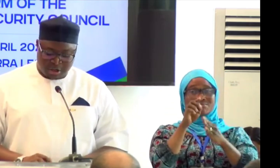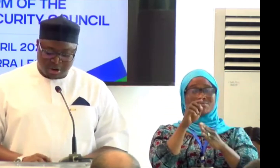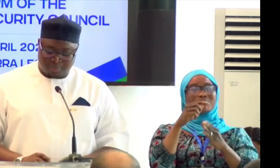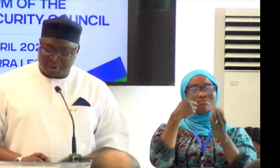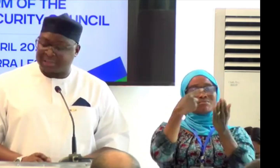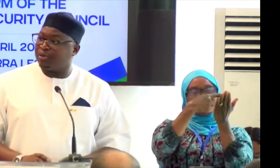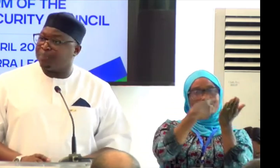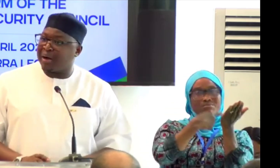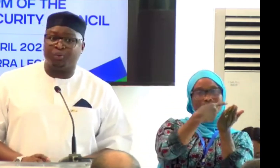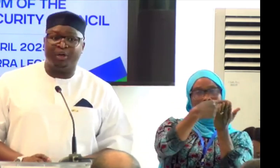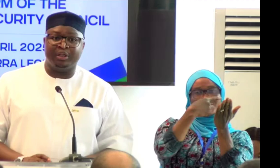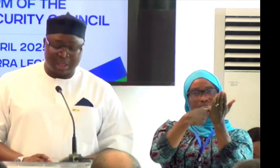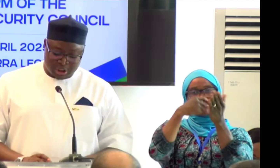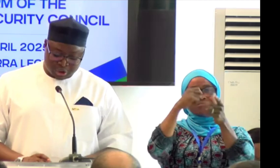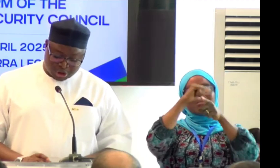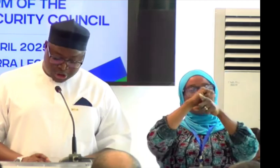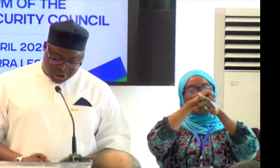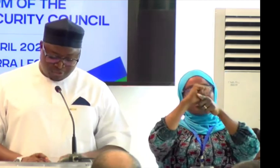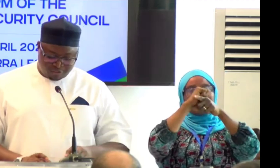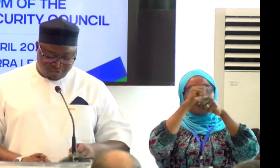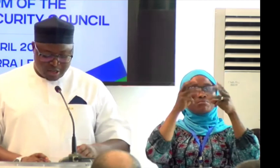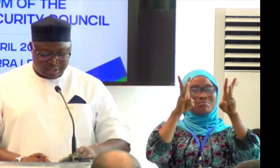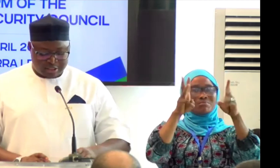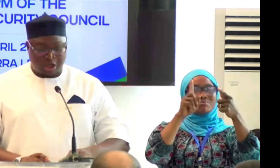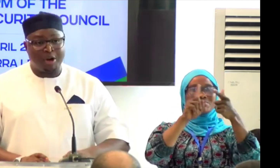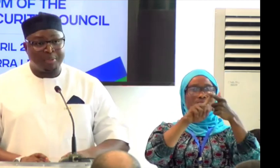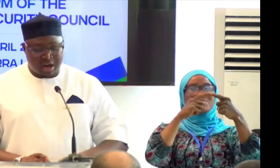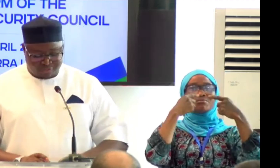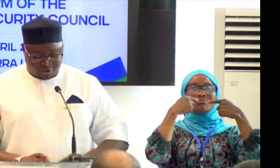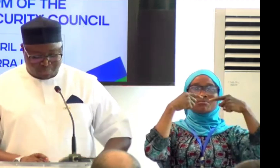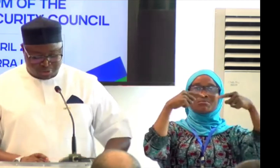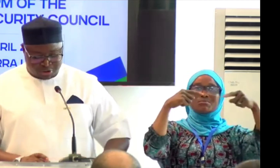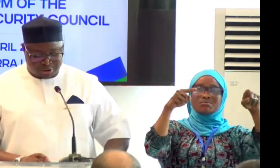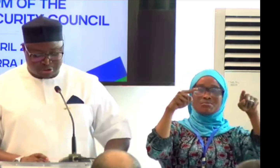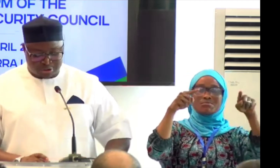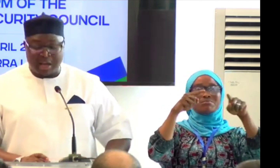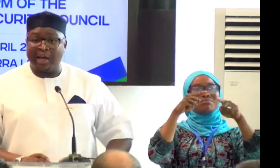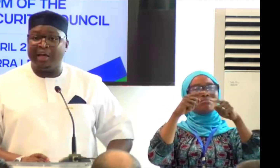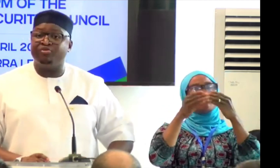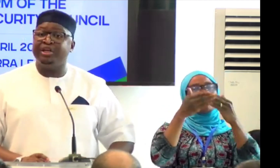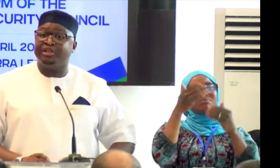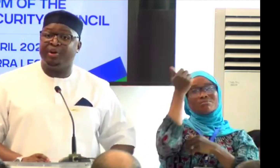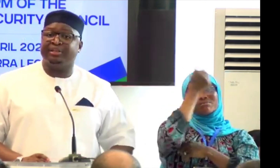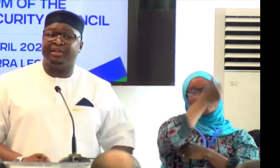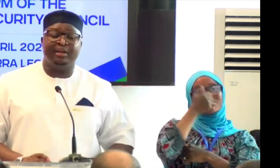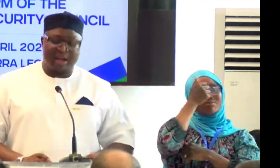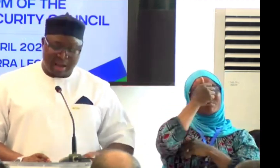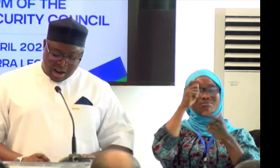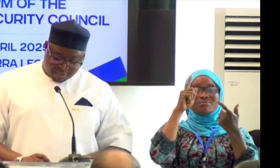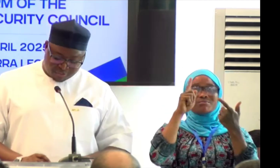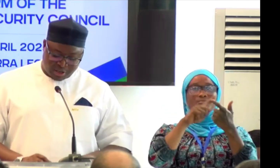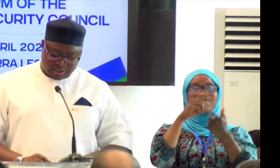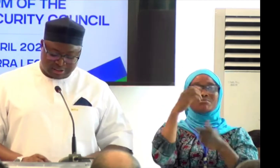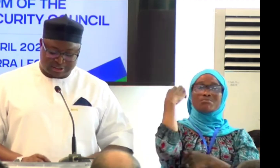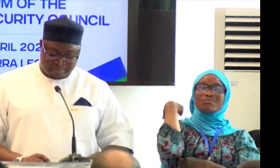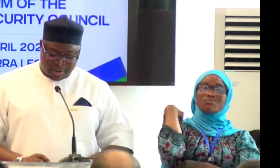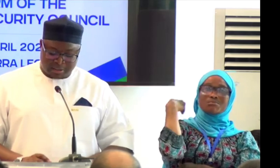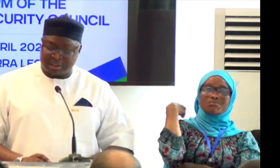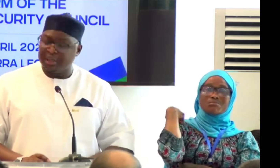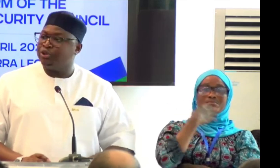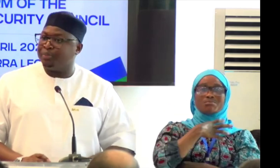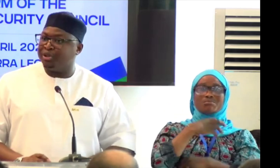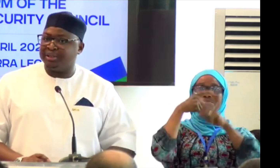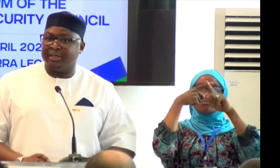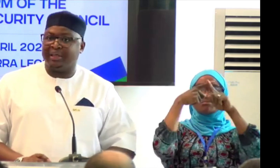dialogues on practical pathways to achieve a common African position and reiterated Africa's